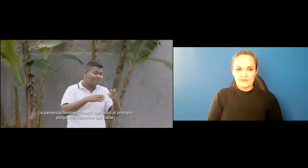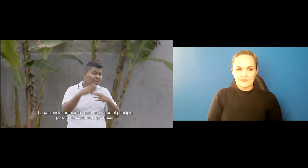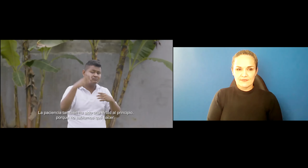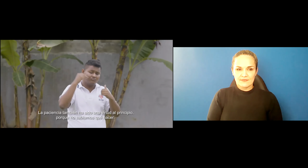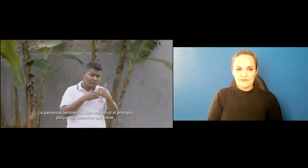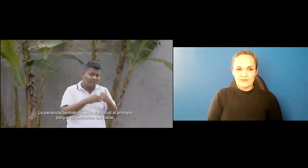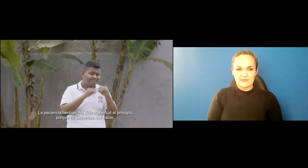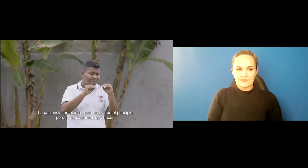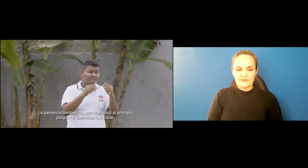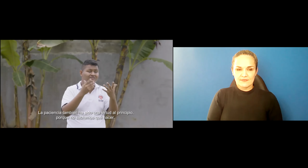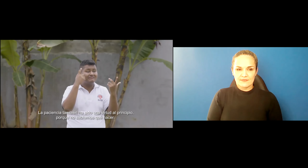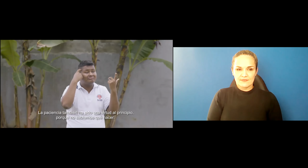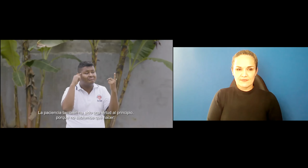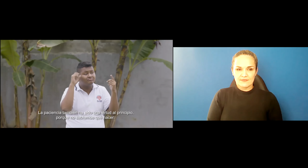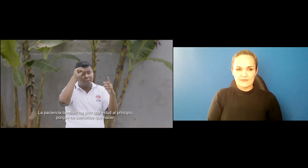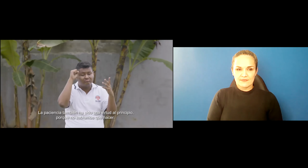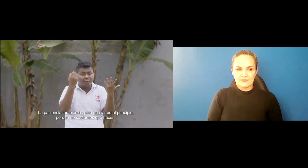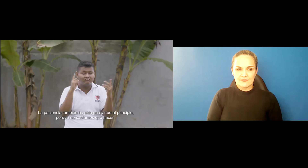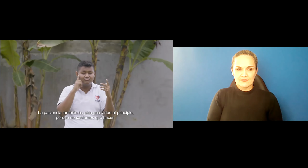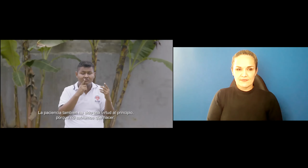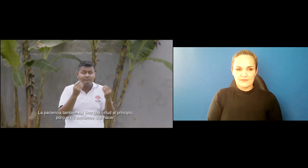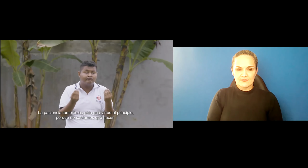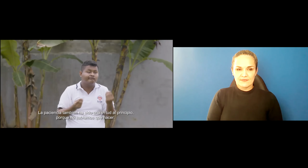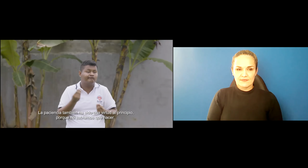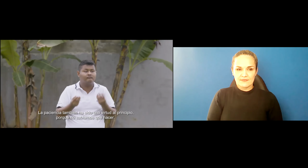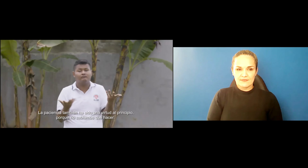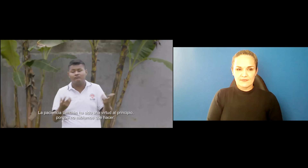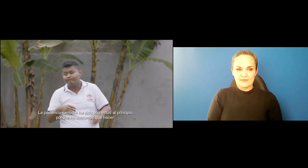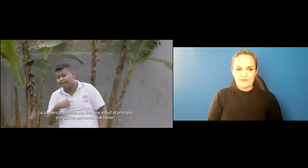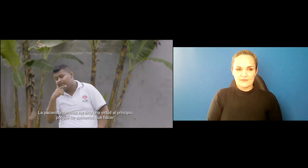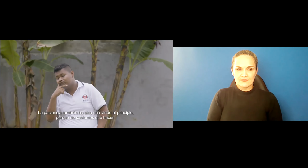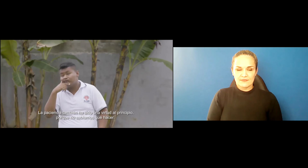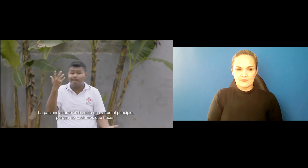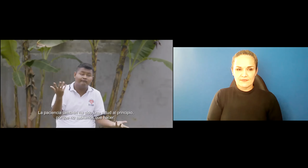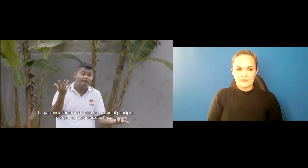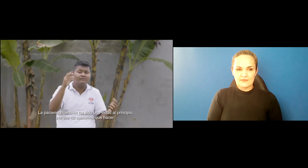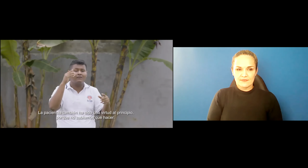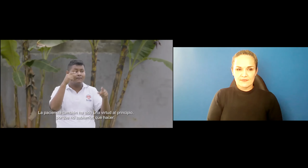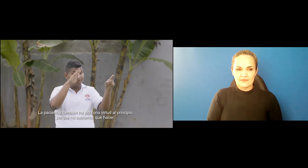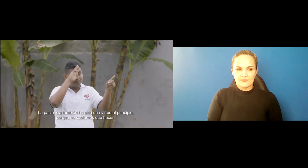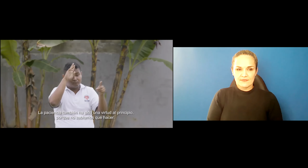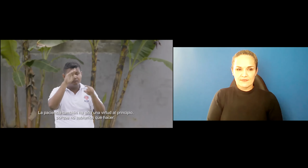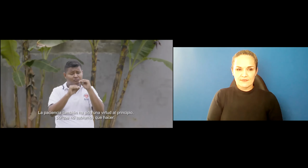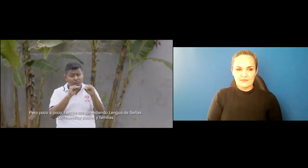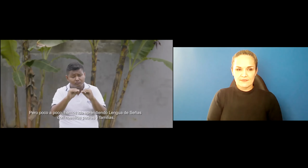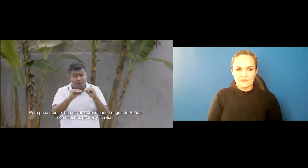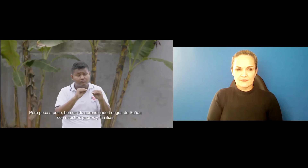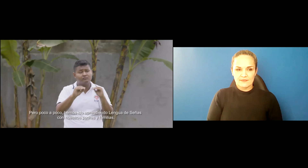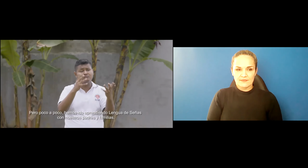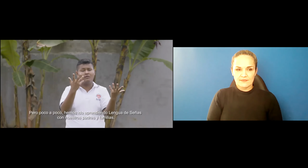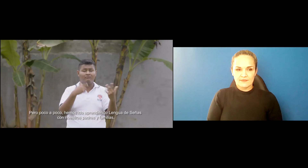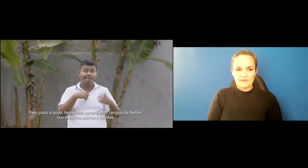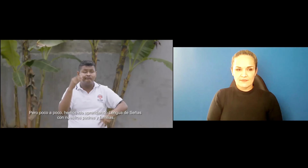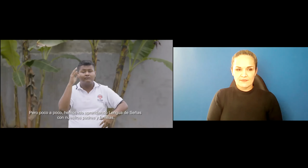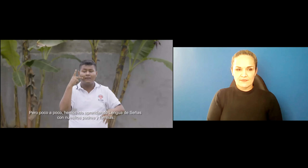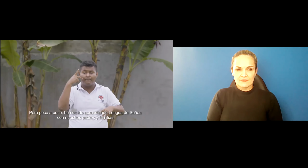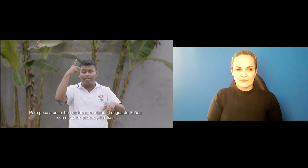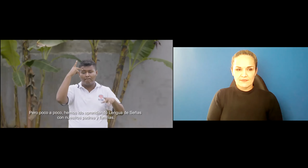smile that I have had while I play, the patience that has been shown to me, because we